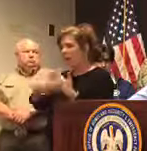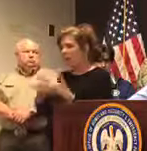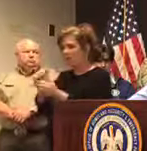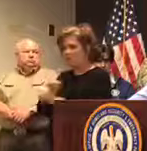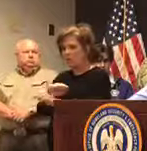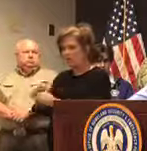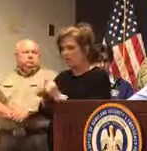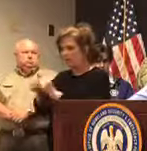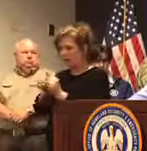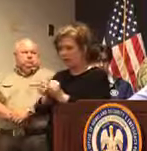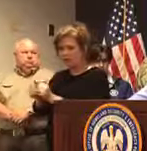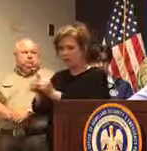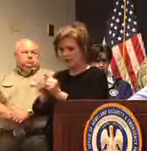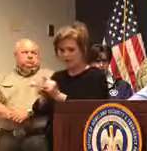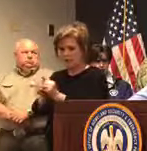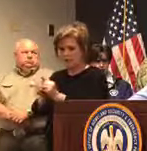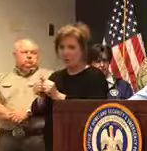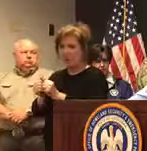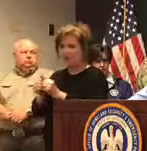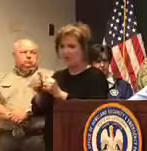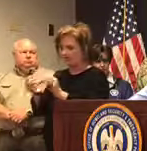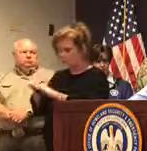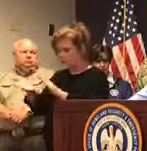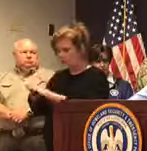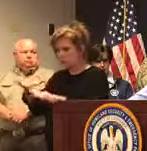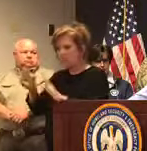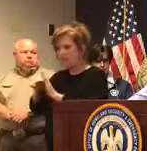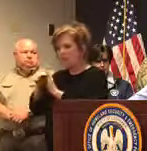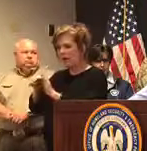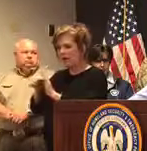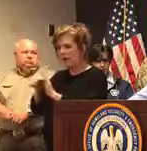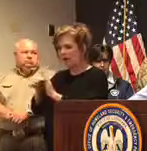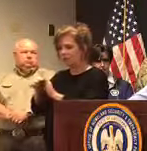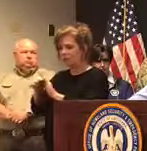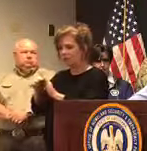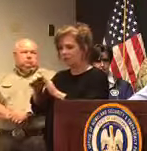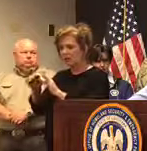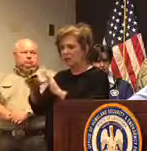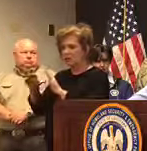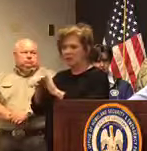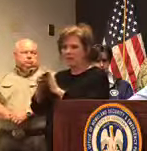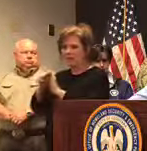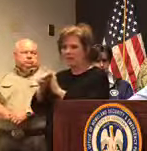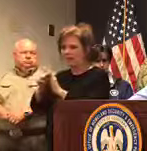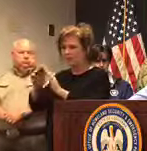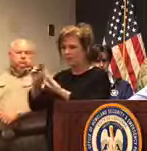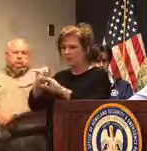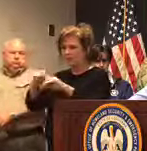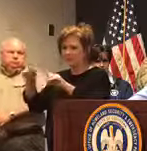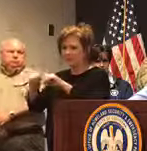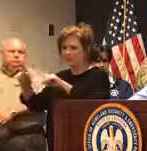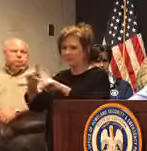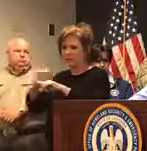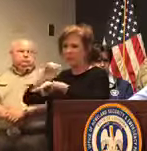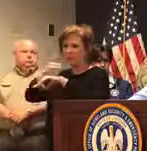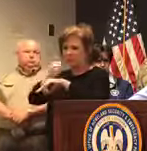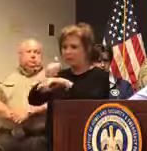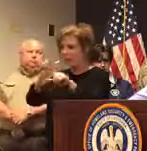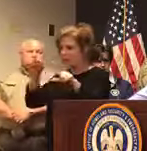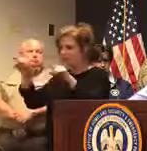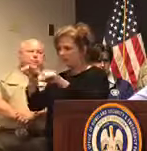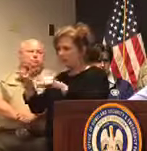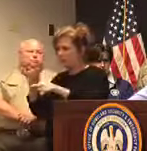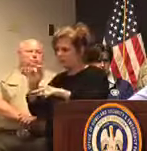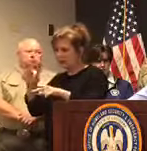together to run models and models based on different scenarios, especially as the